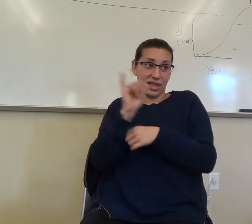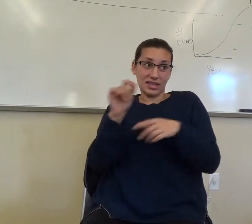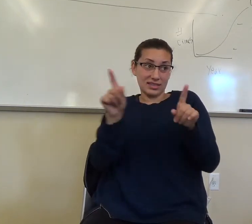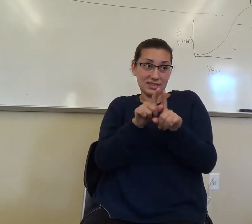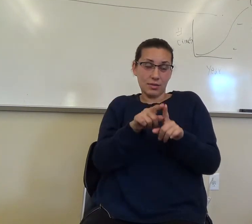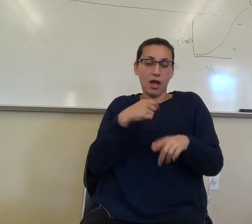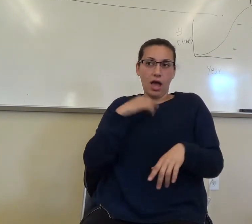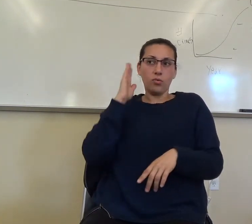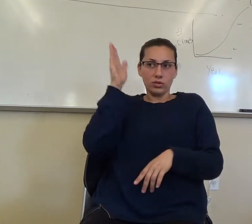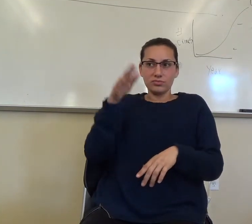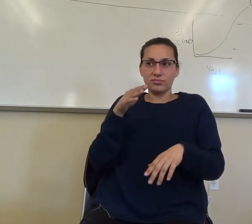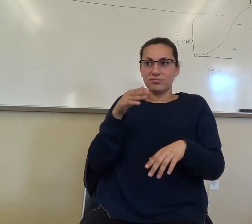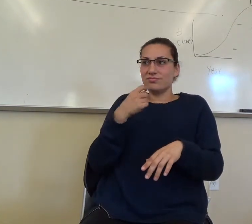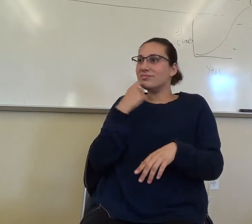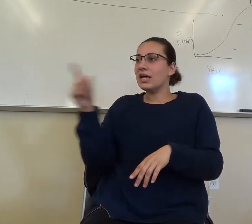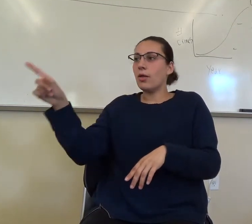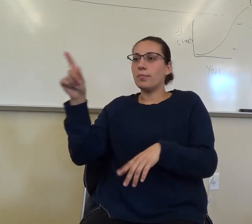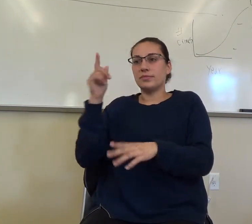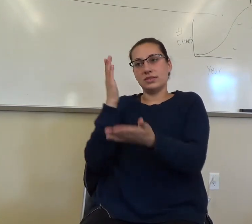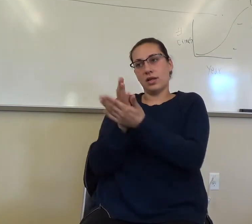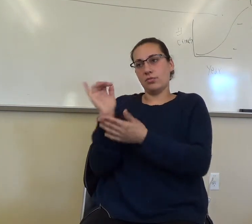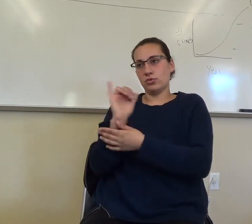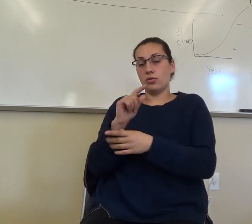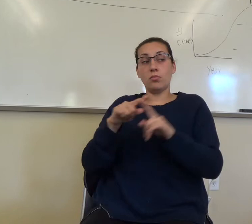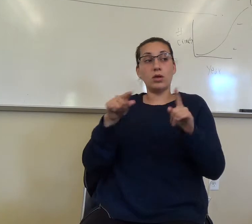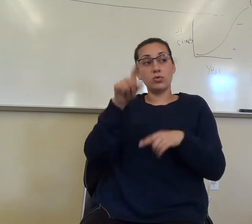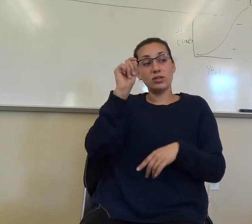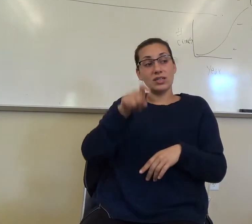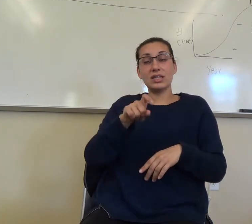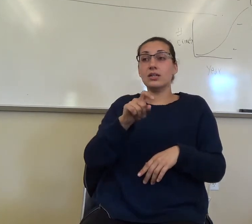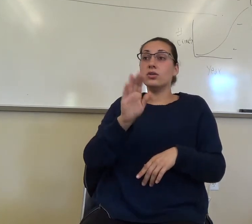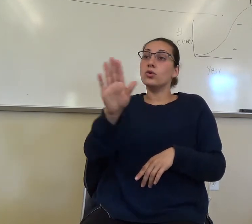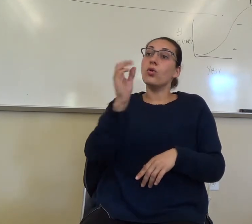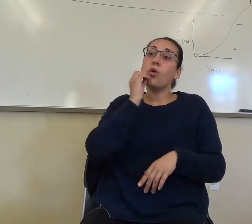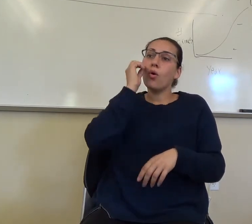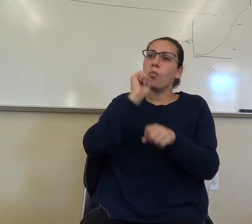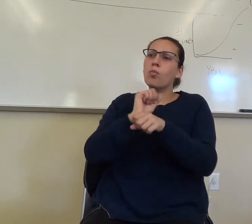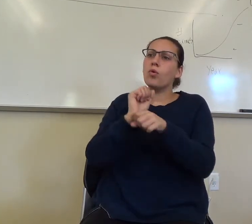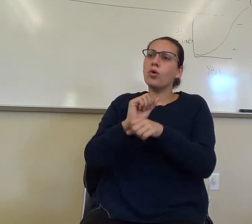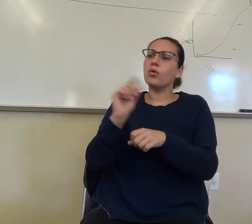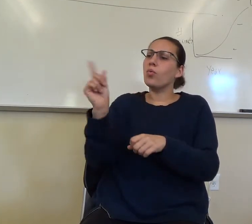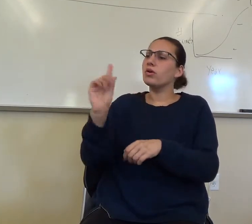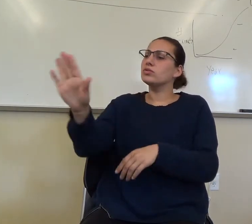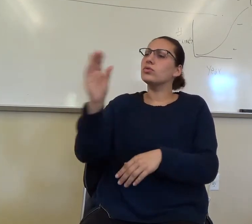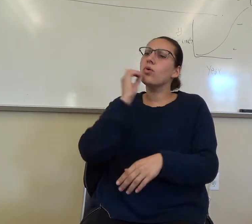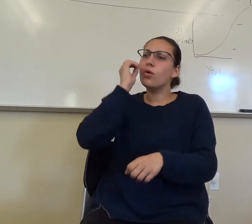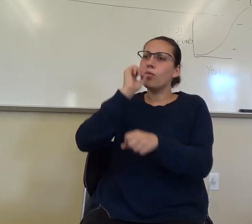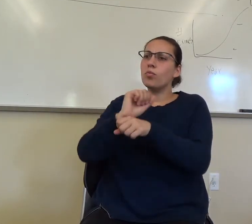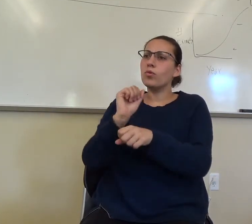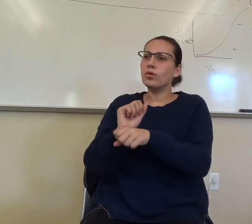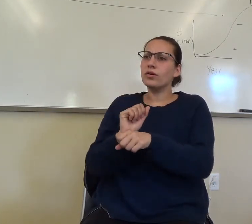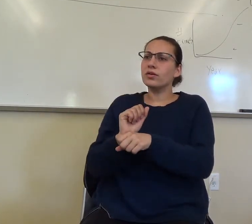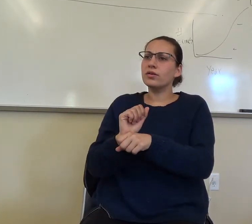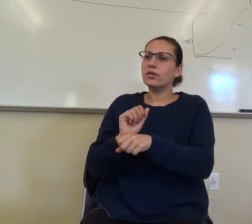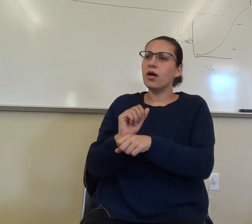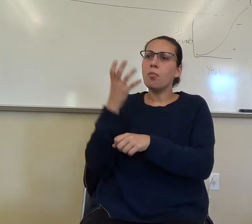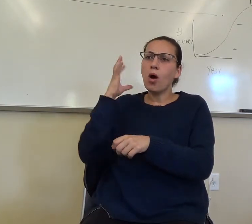them. So you need to have your homework out. Mark, where is your homework? You need to have it out here and be